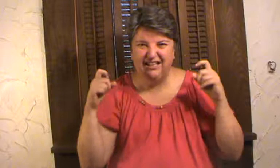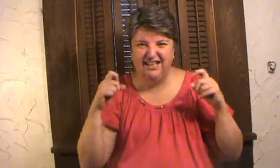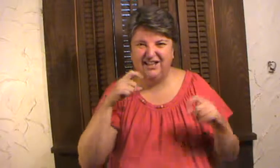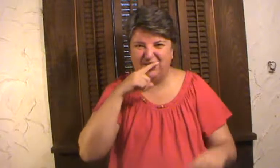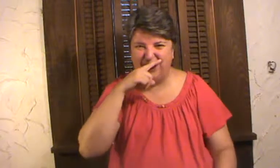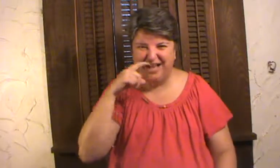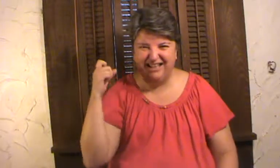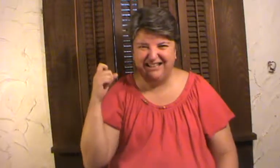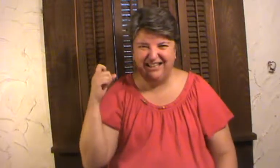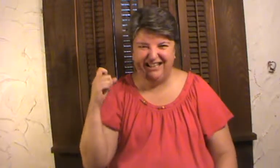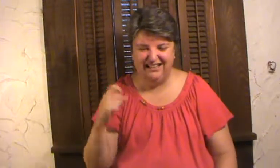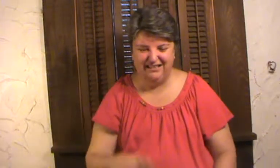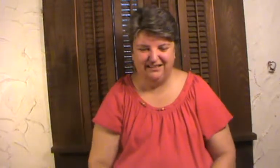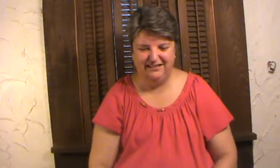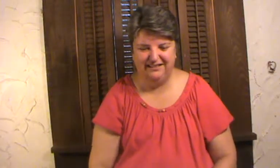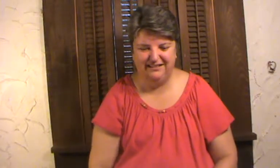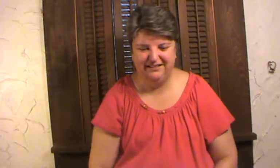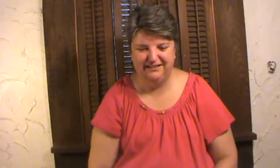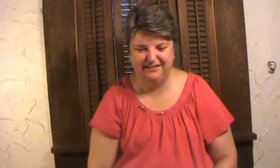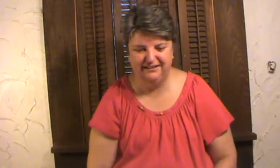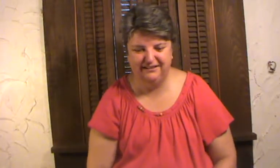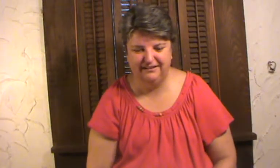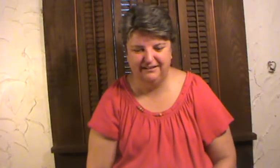Ugly or ugly.